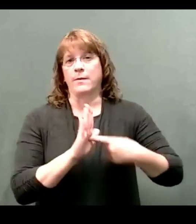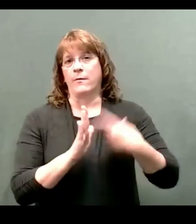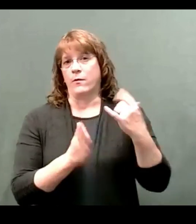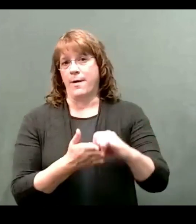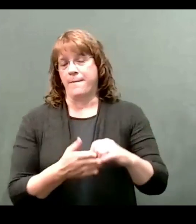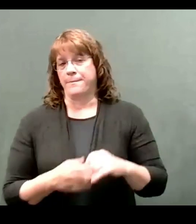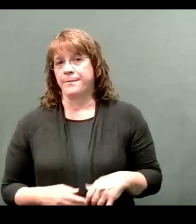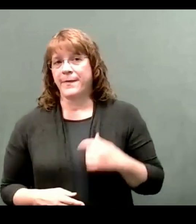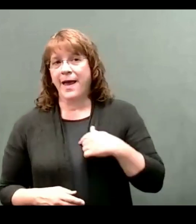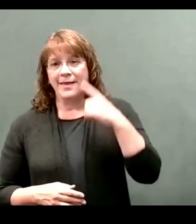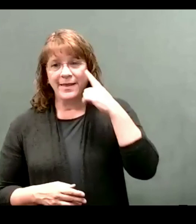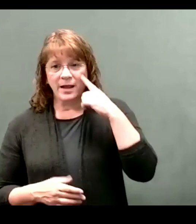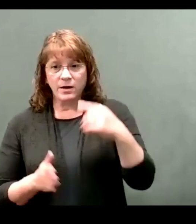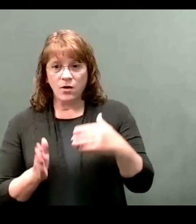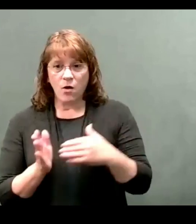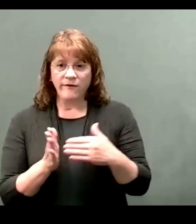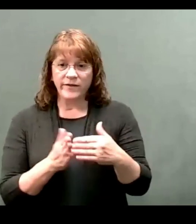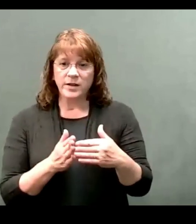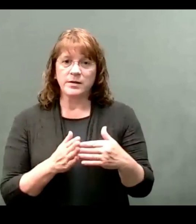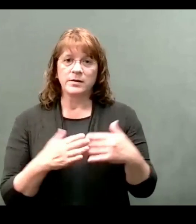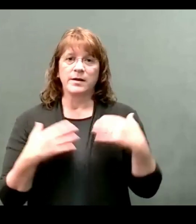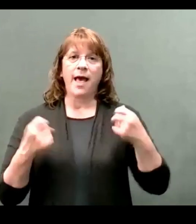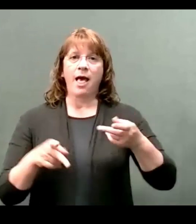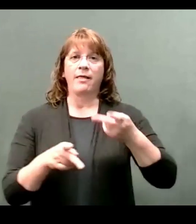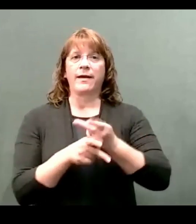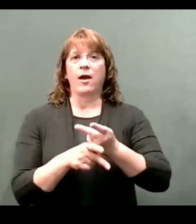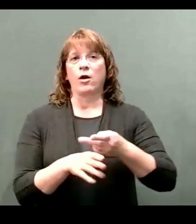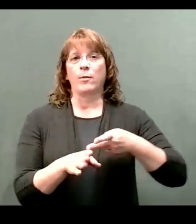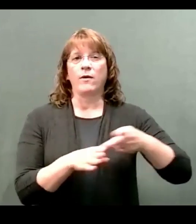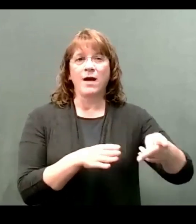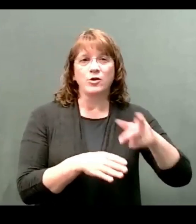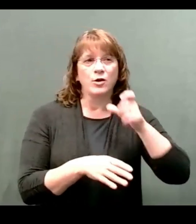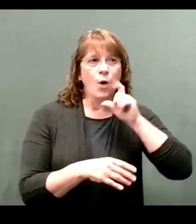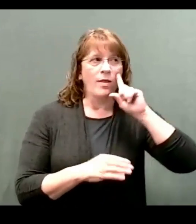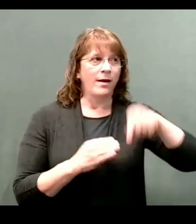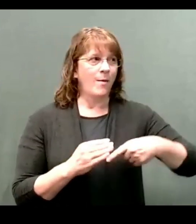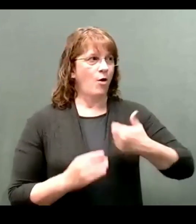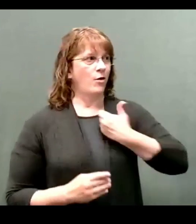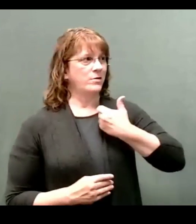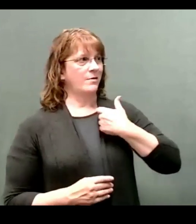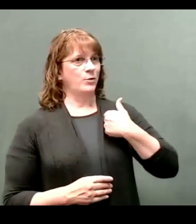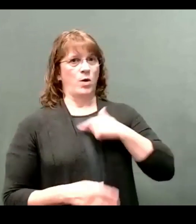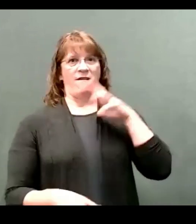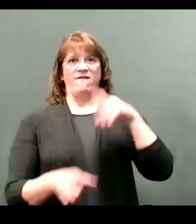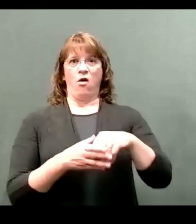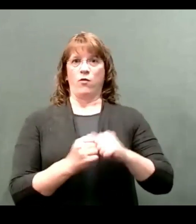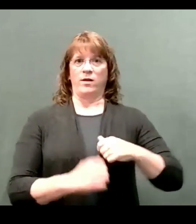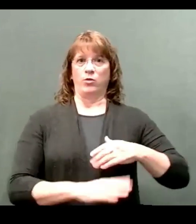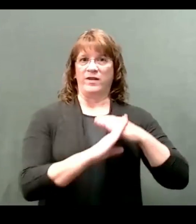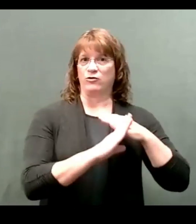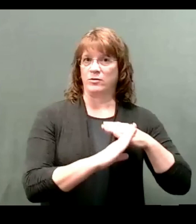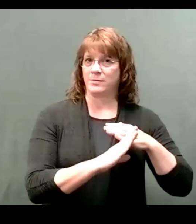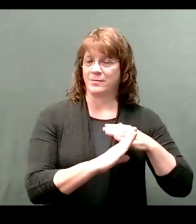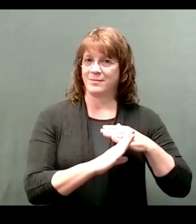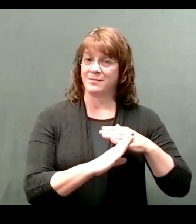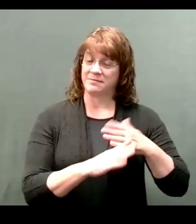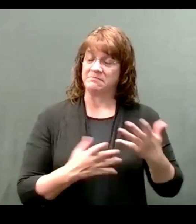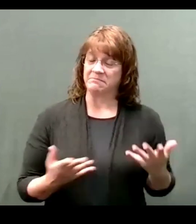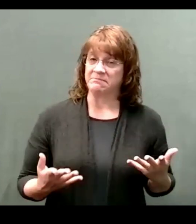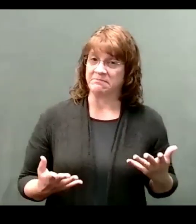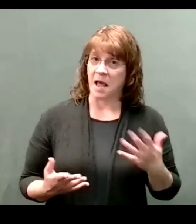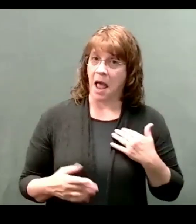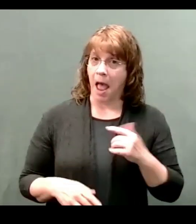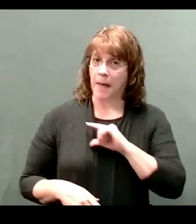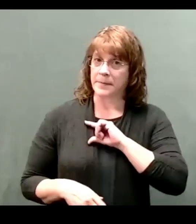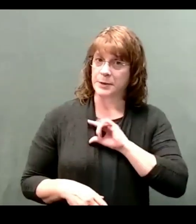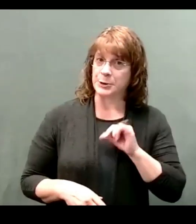of that. I think that a lot of times healthcare professionals don't think of ourselves as being involved in prevention, and I will,